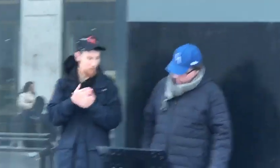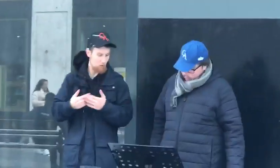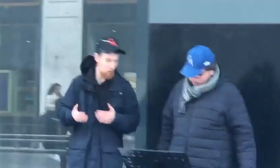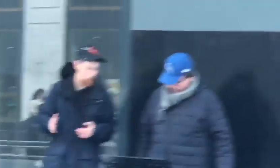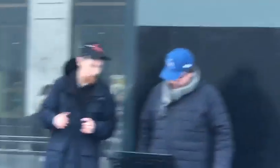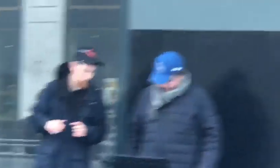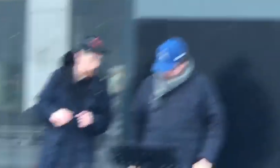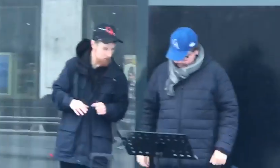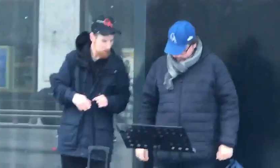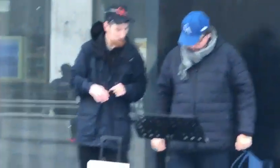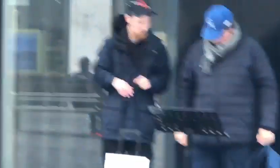true.